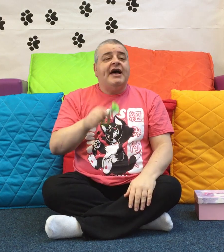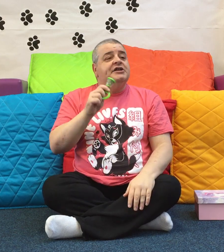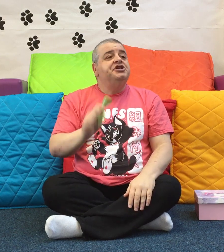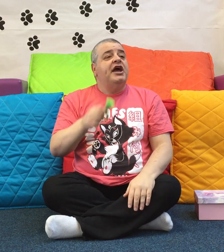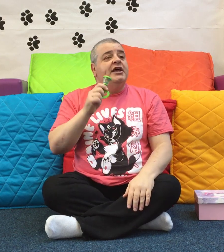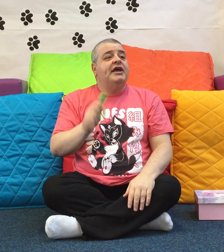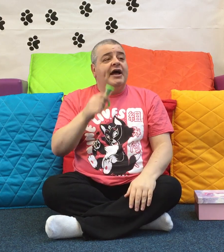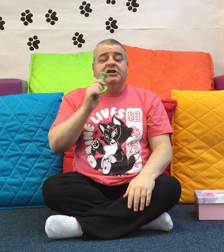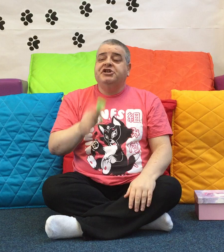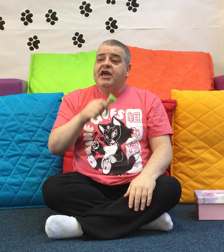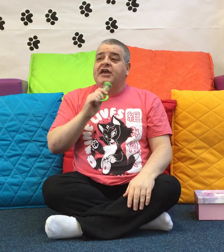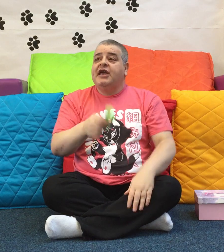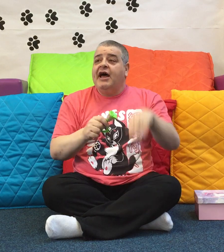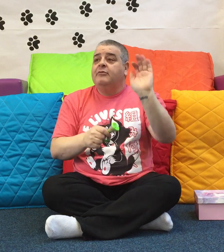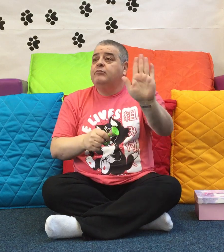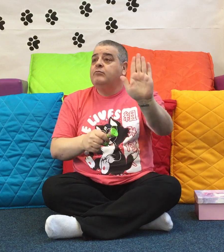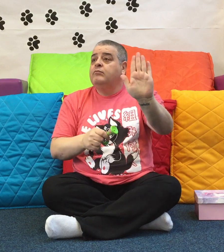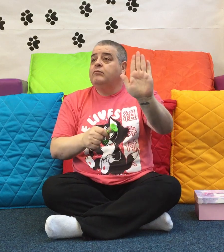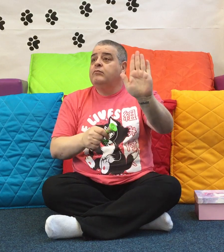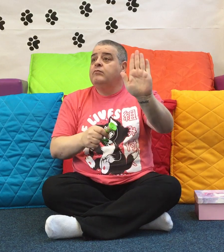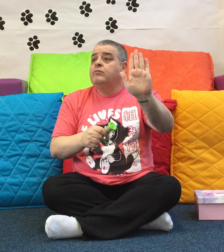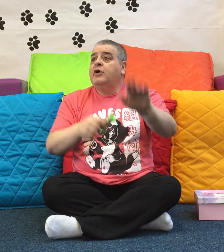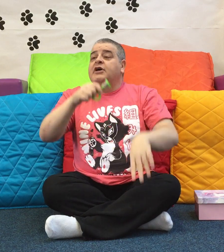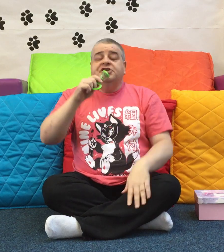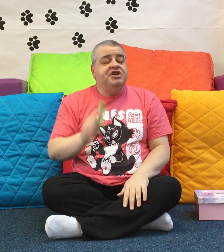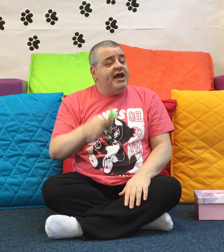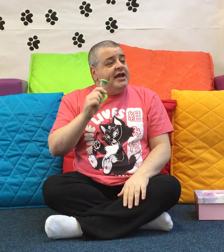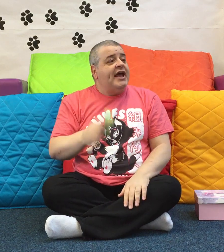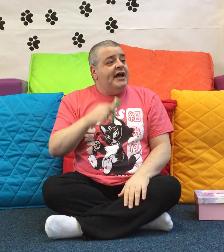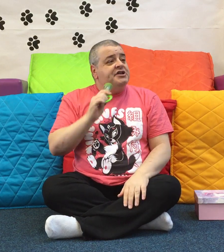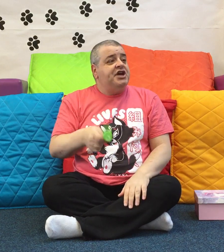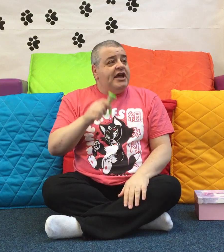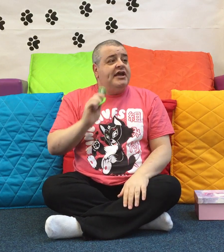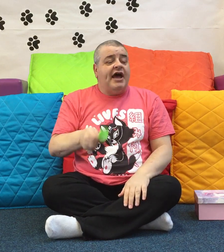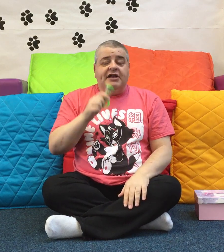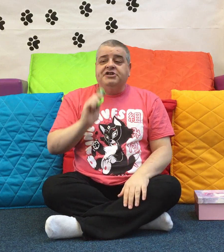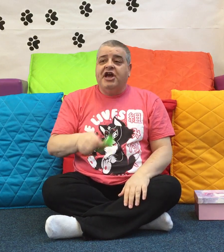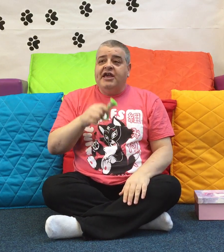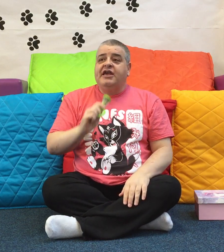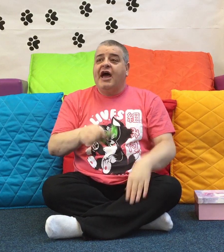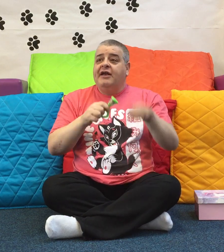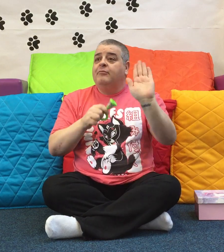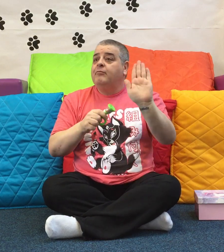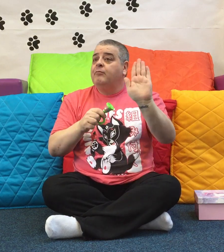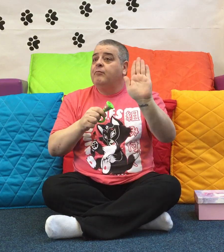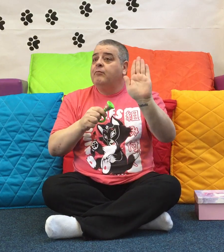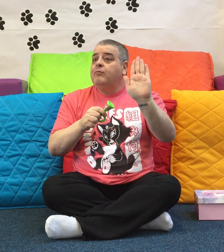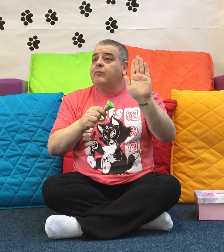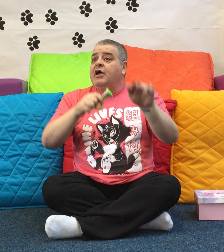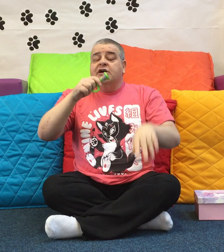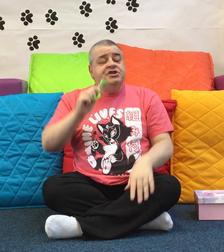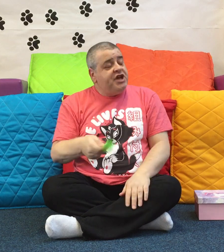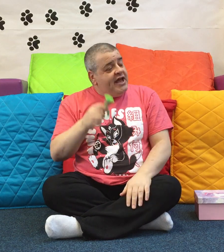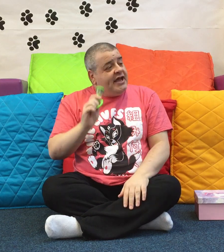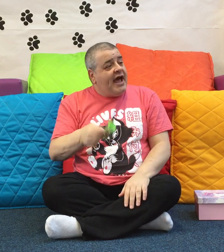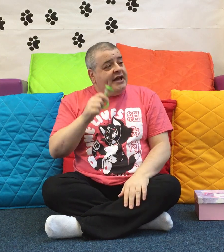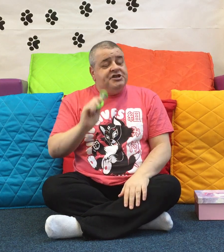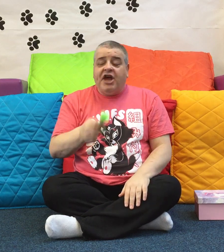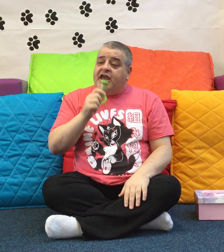and shake and shake and. Shake and shake and shake and. Shake and